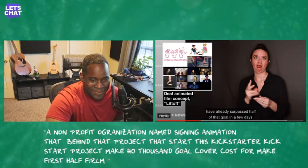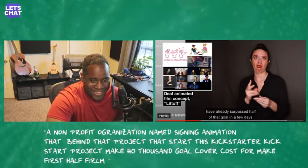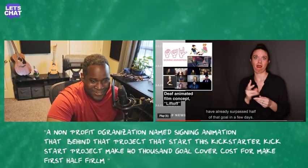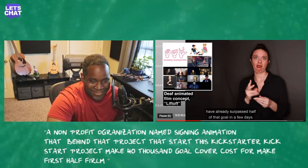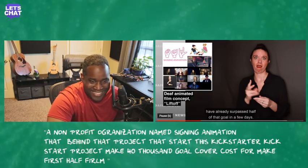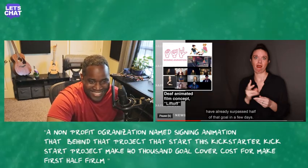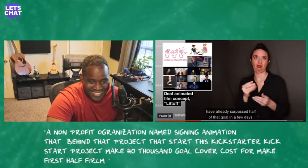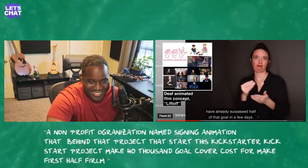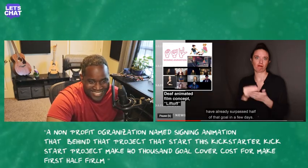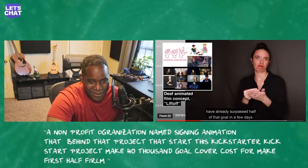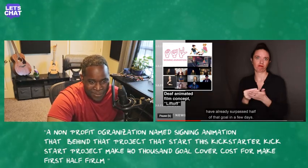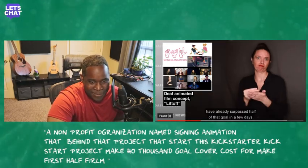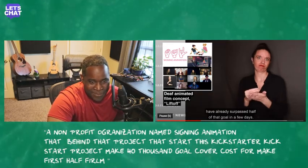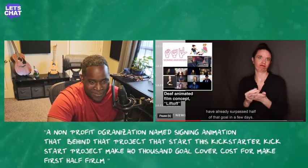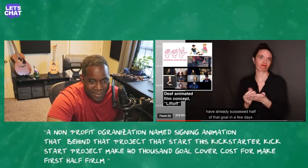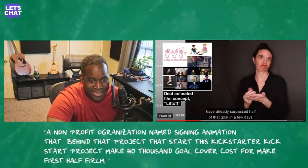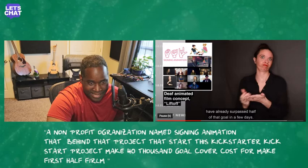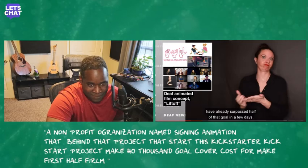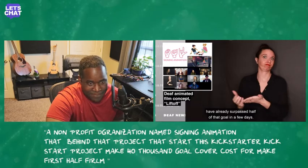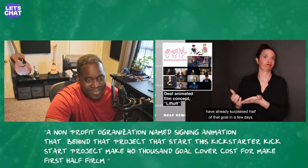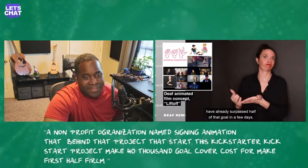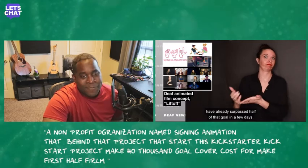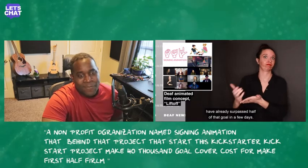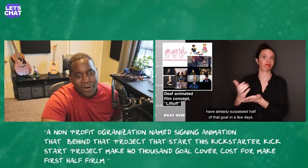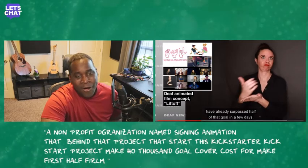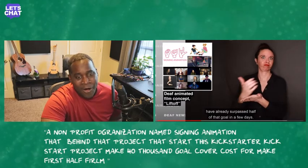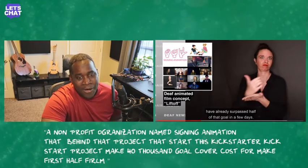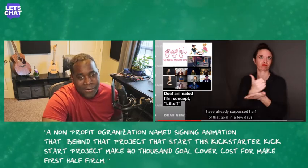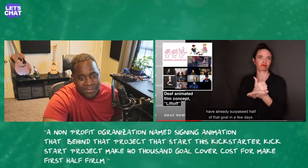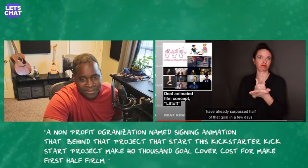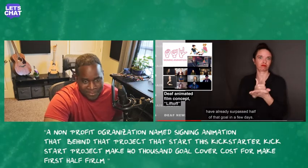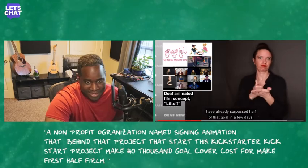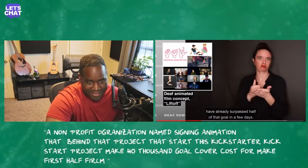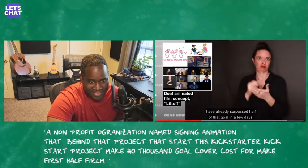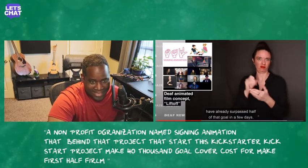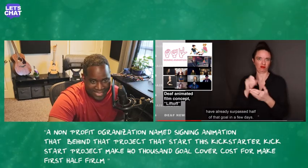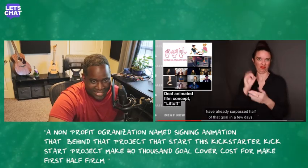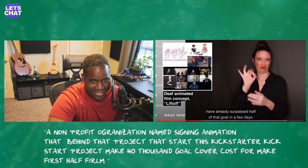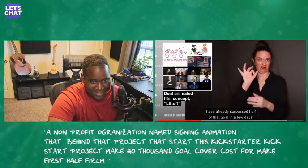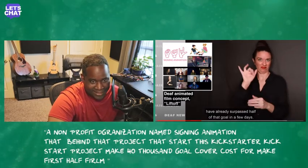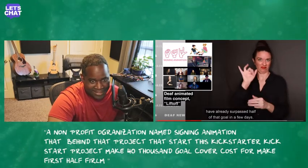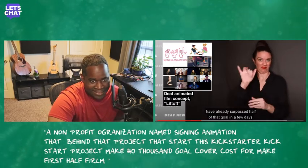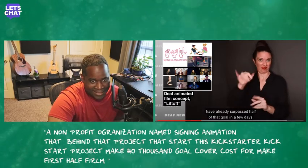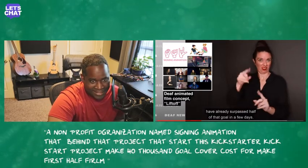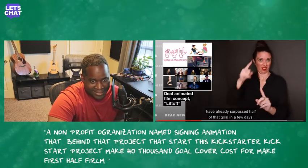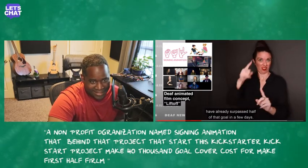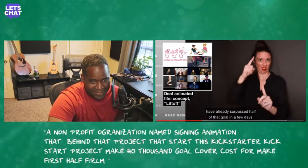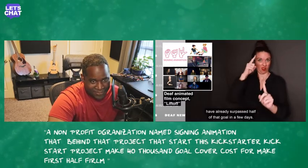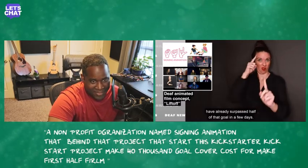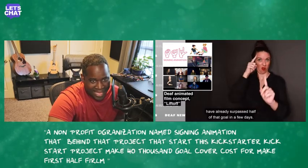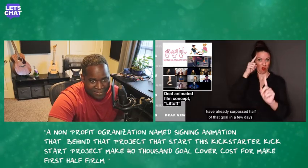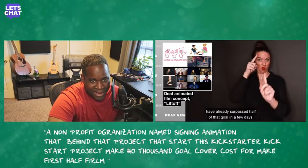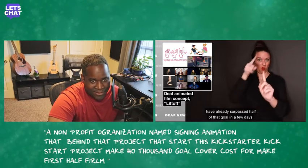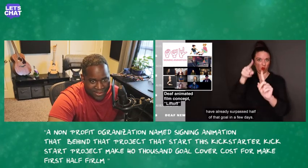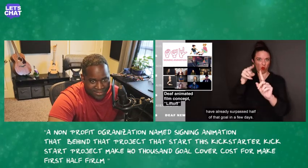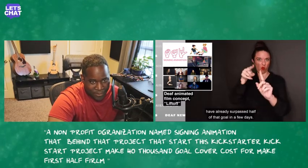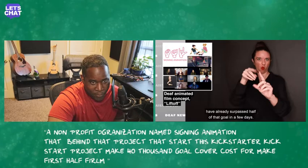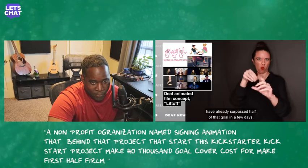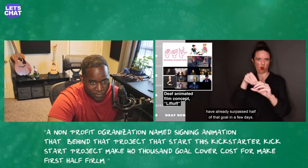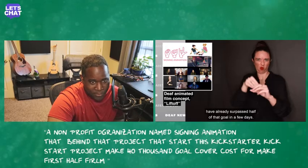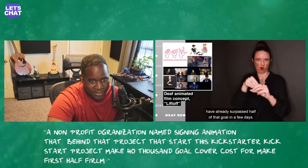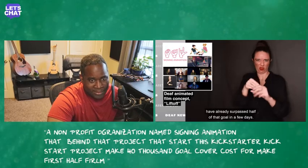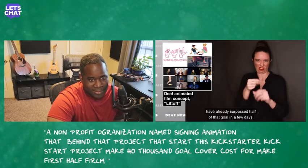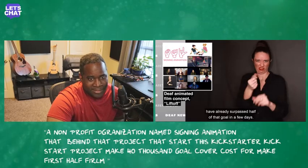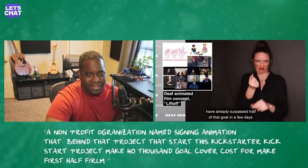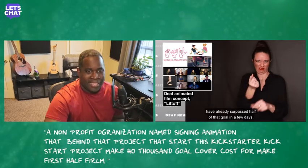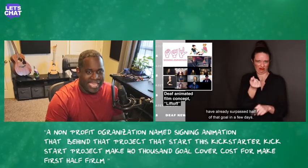I love the facials. Money, for all the money that they needed for that project